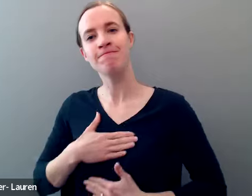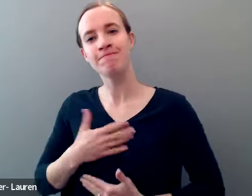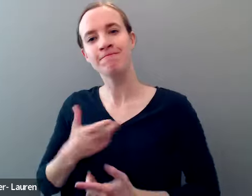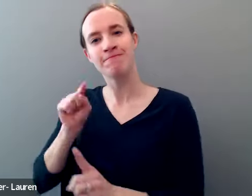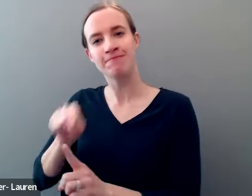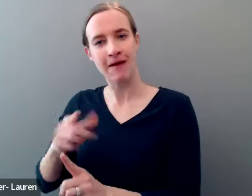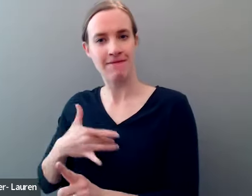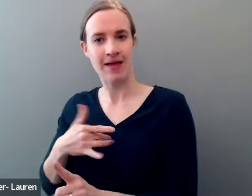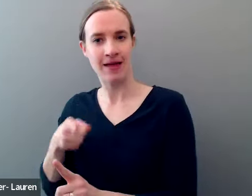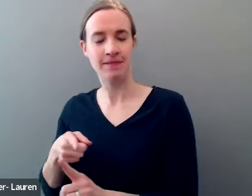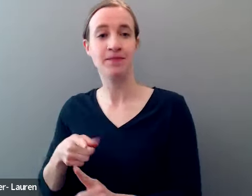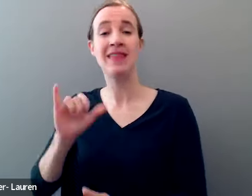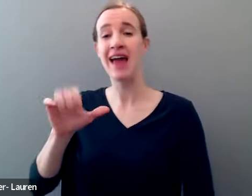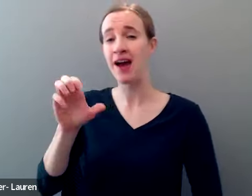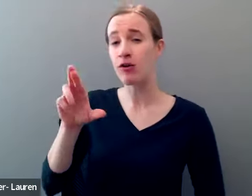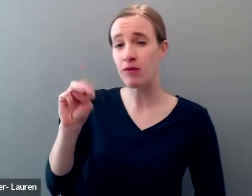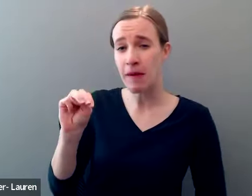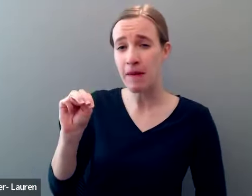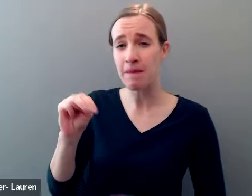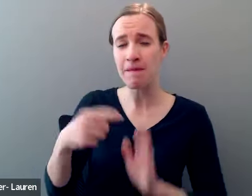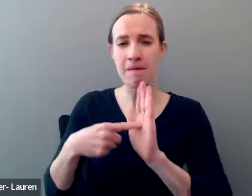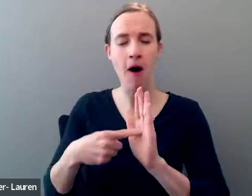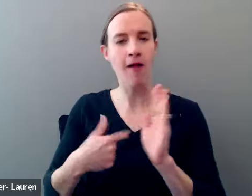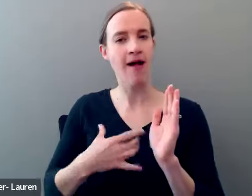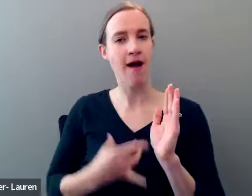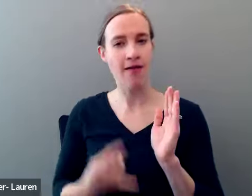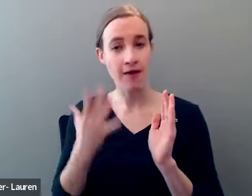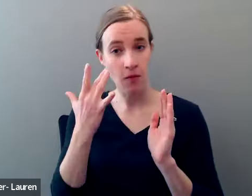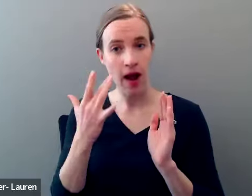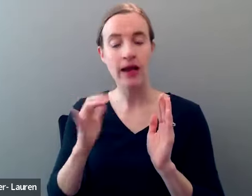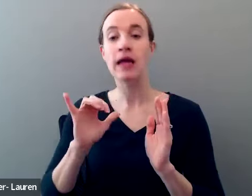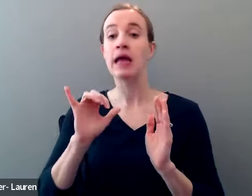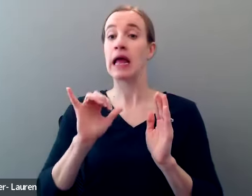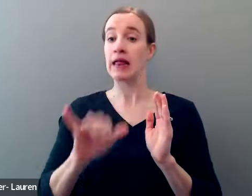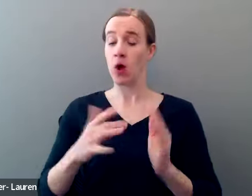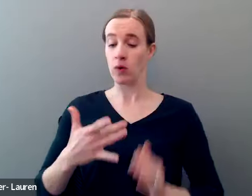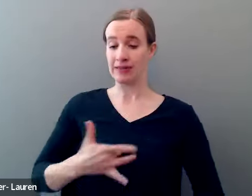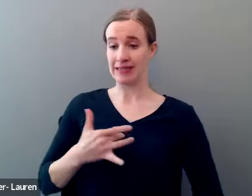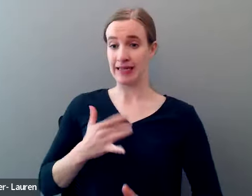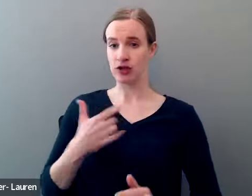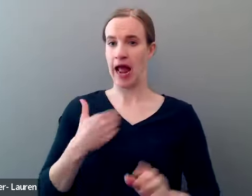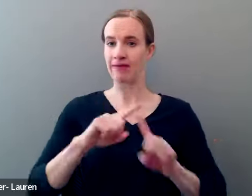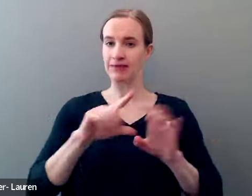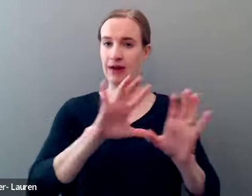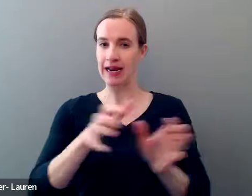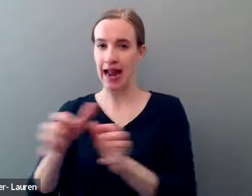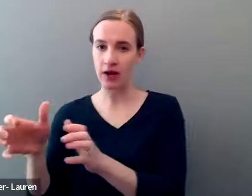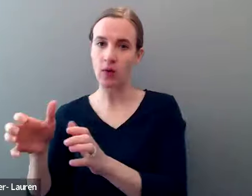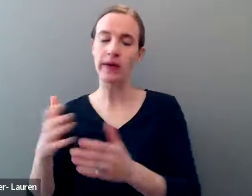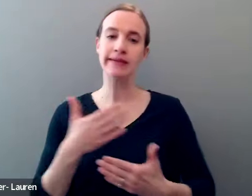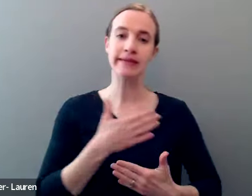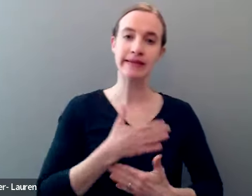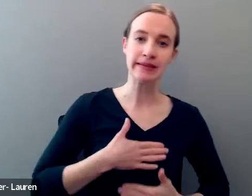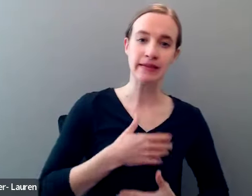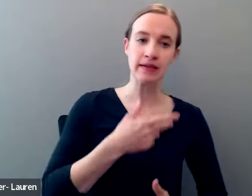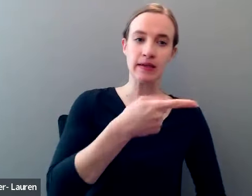it categorizes sensations as pleasant, neutral, or unpleasant. And so there's not good or bad